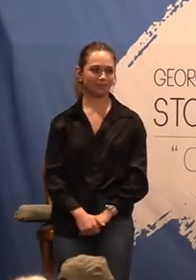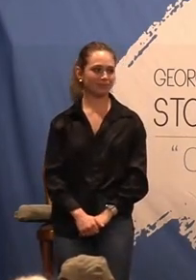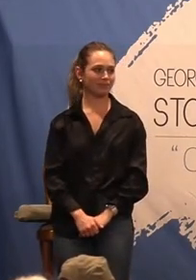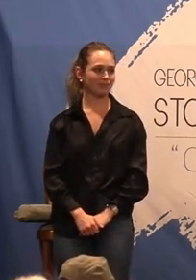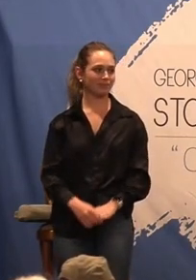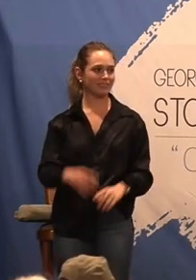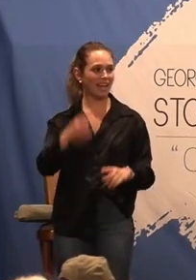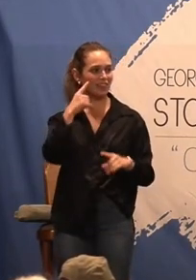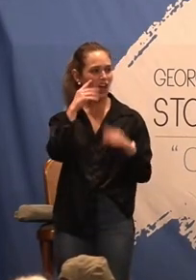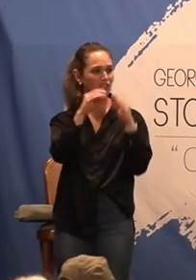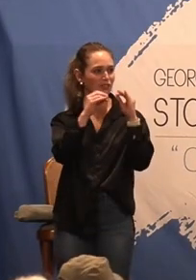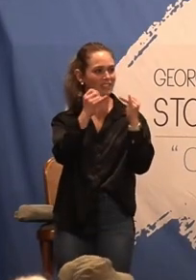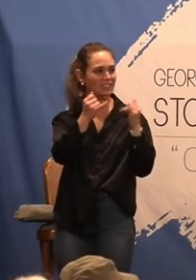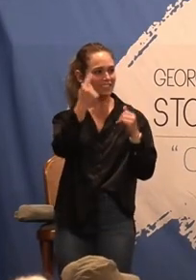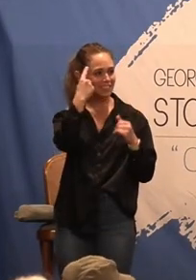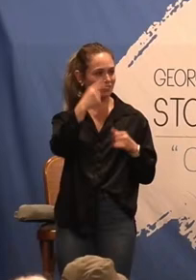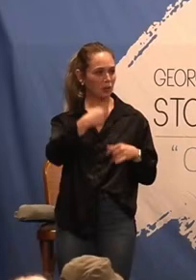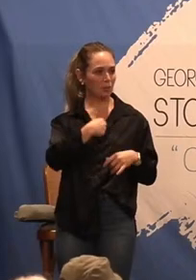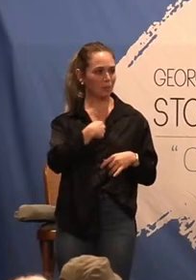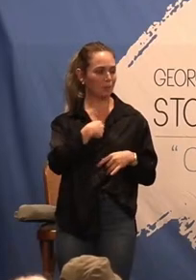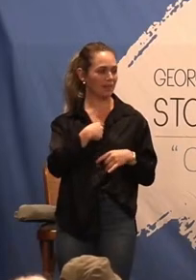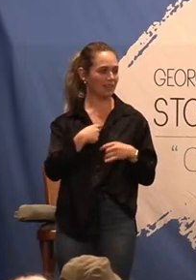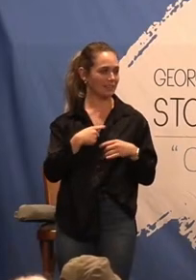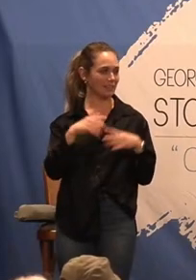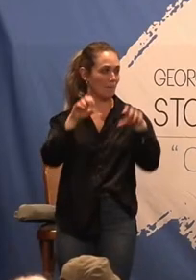I thought you fixed this for me.